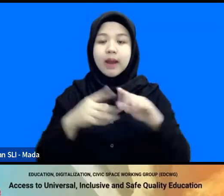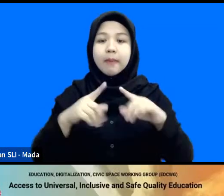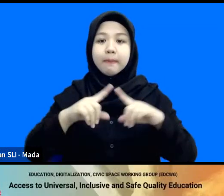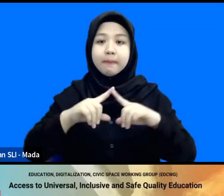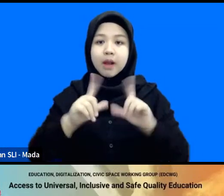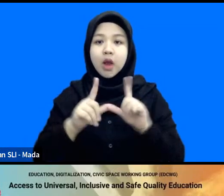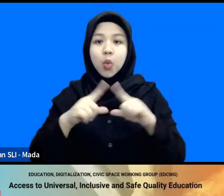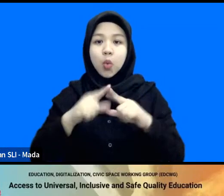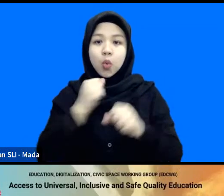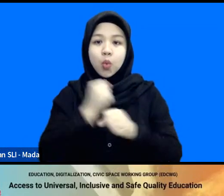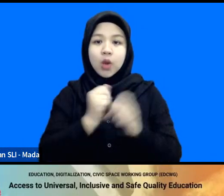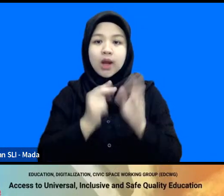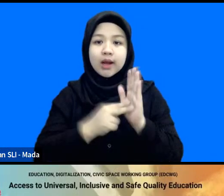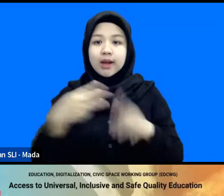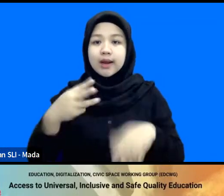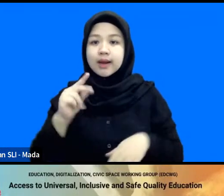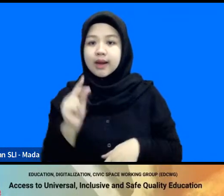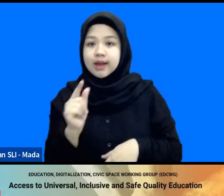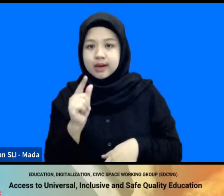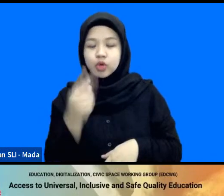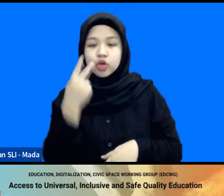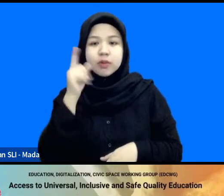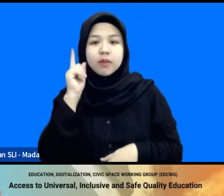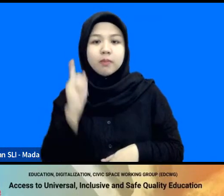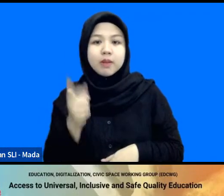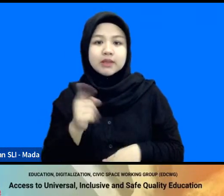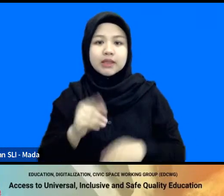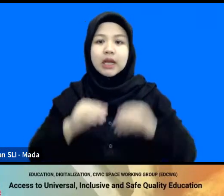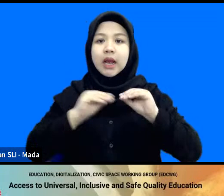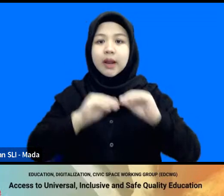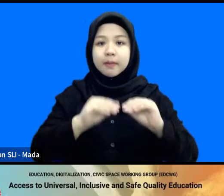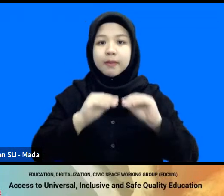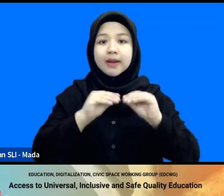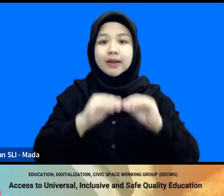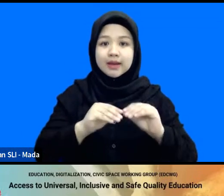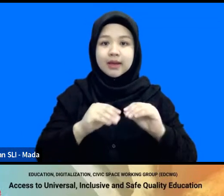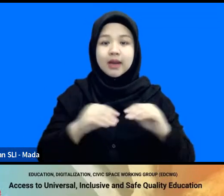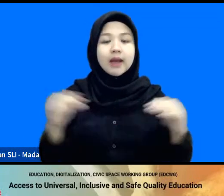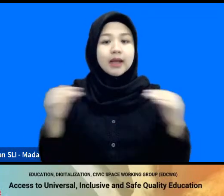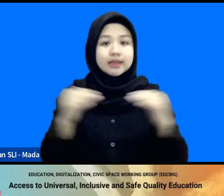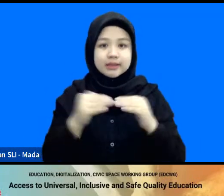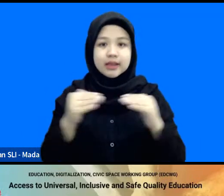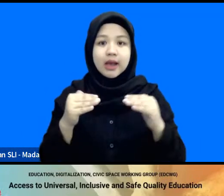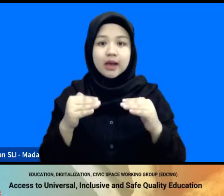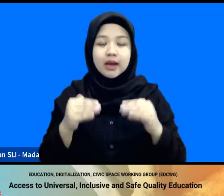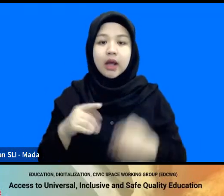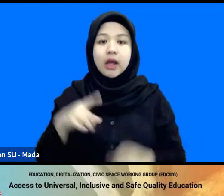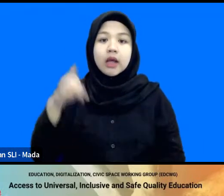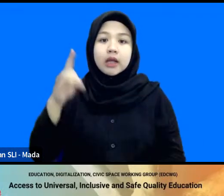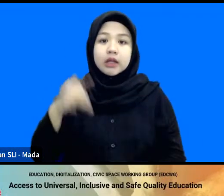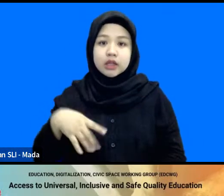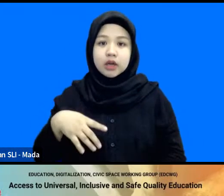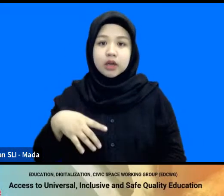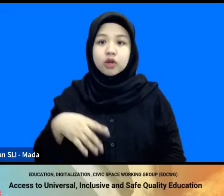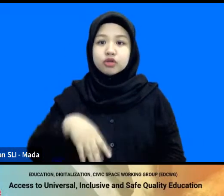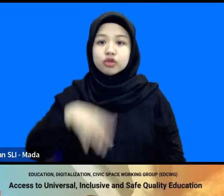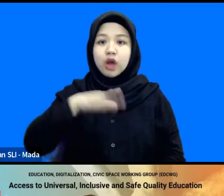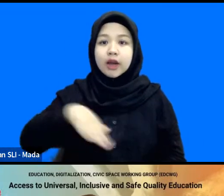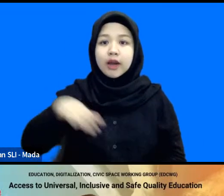students. These include girls, children with disabilities, and those in disaster-prone areas to keep the learning in violence-free